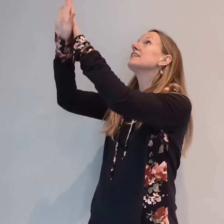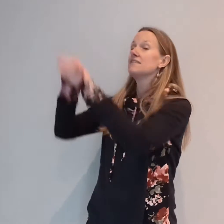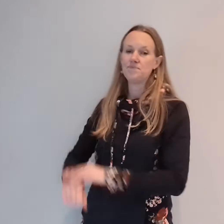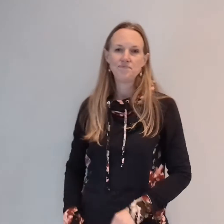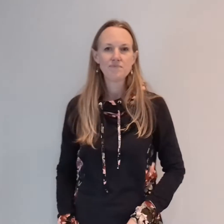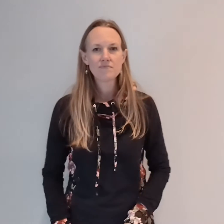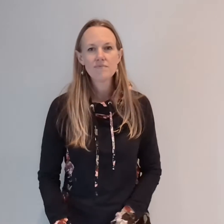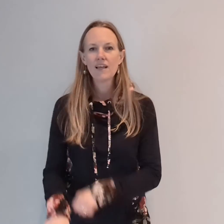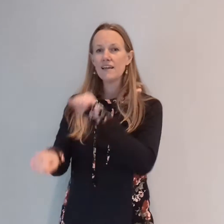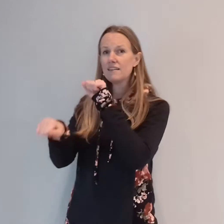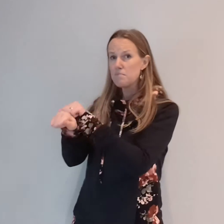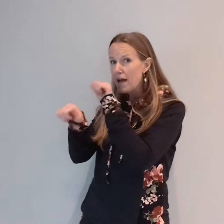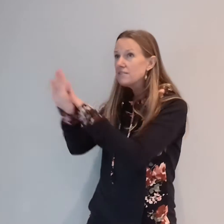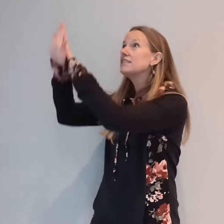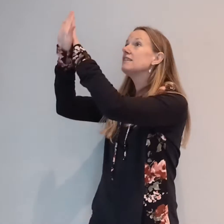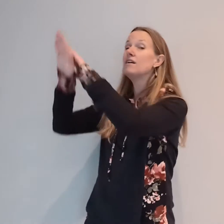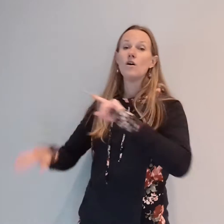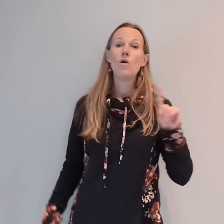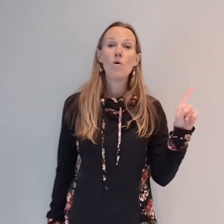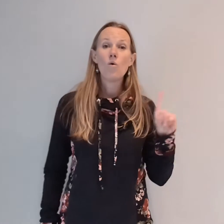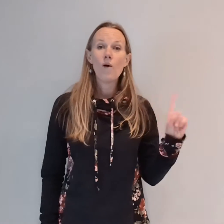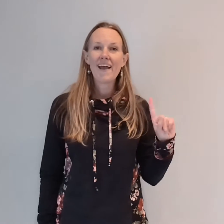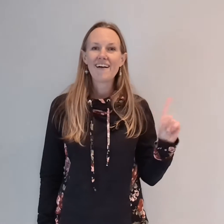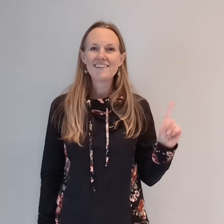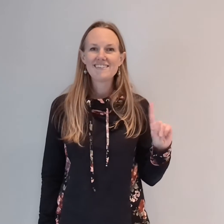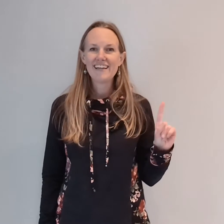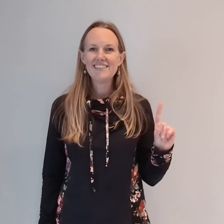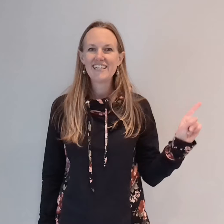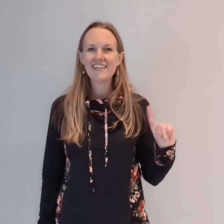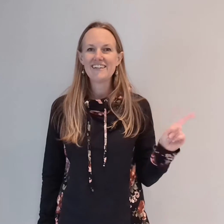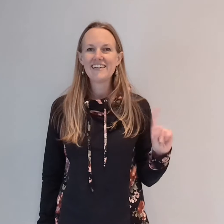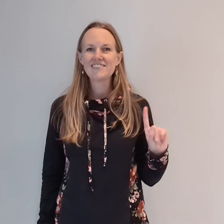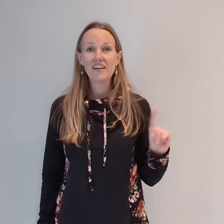mountain, okay? The mountain where, okay? Shaking your index finger,